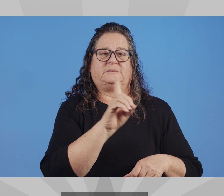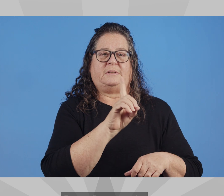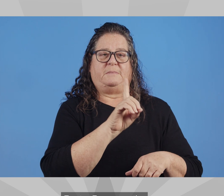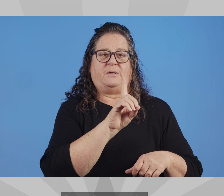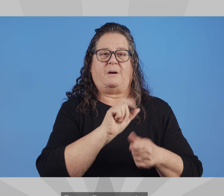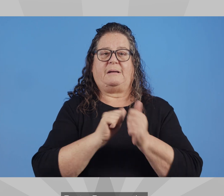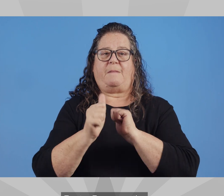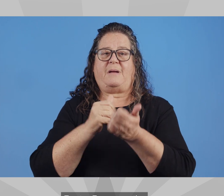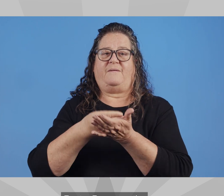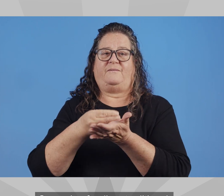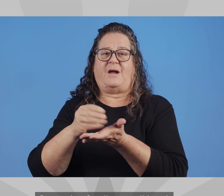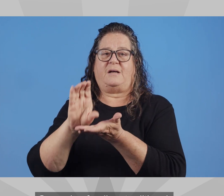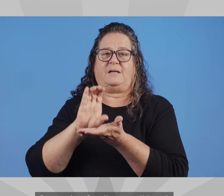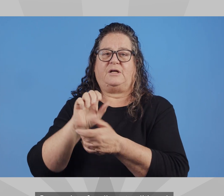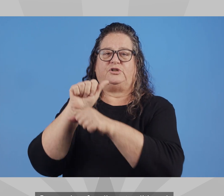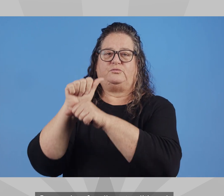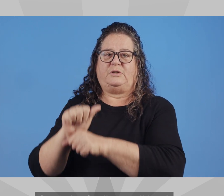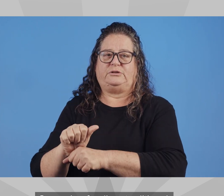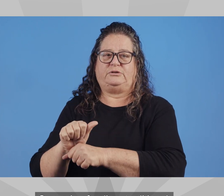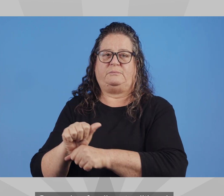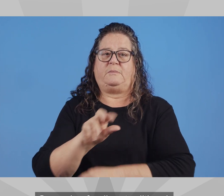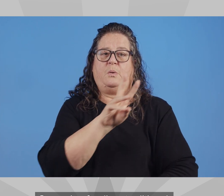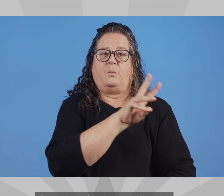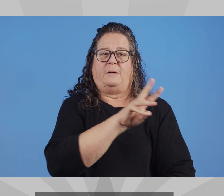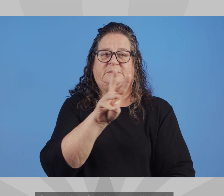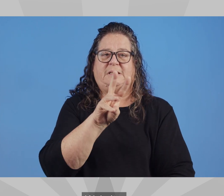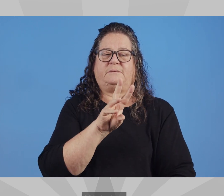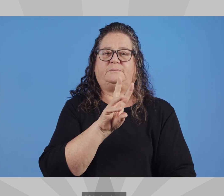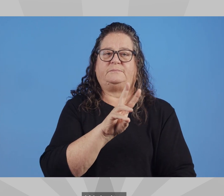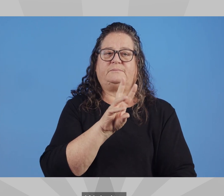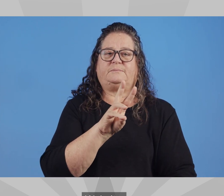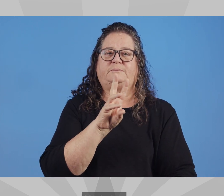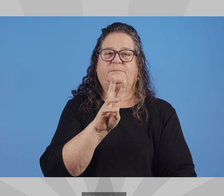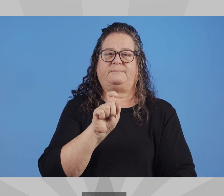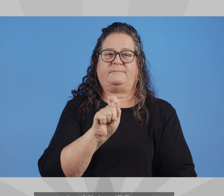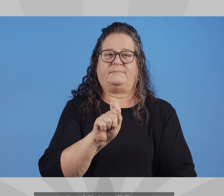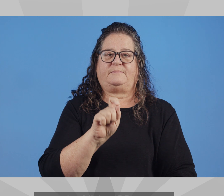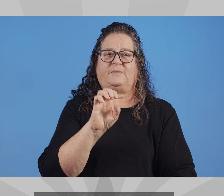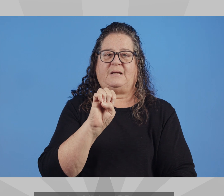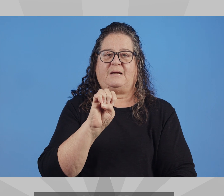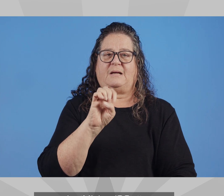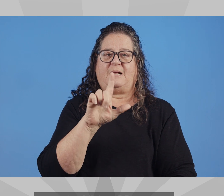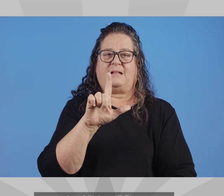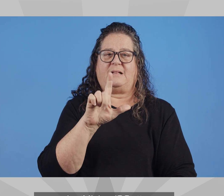Party, Democratic. Campaign funding, traditional. Website,